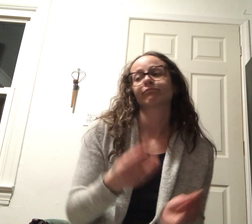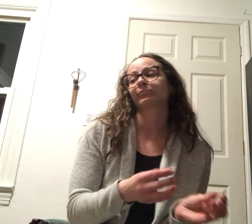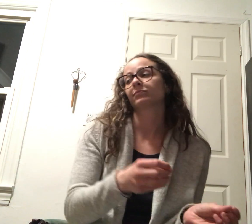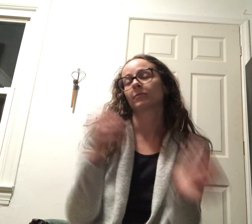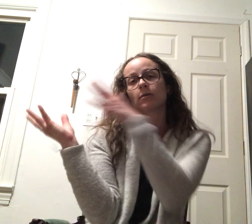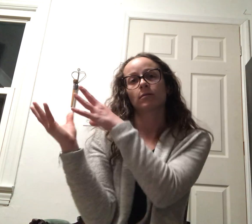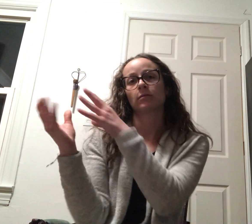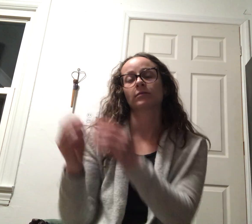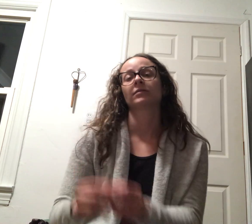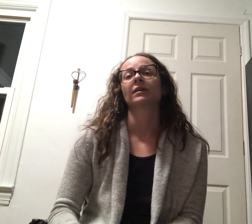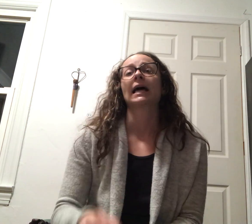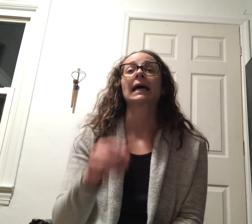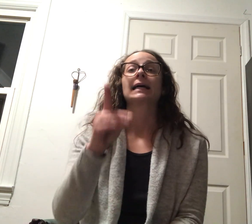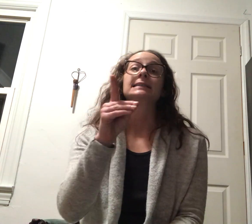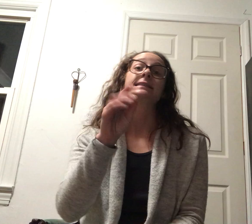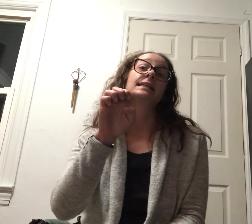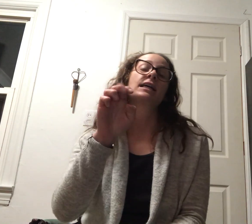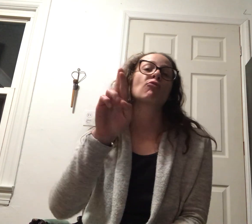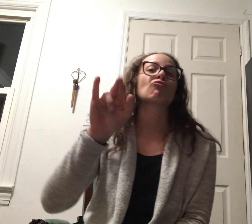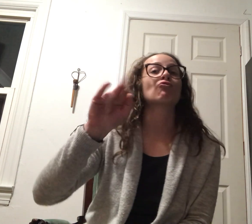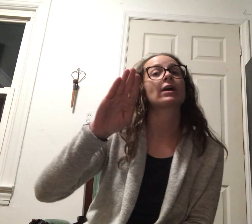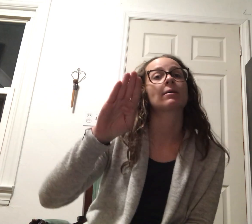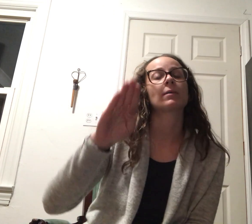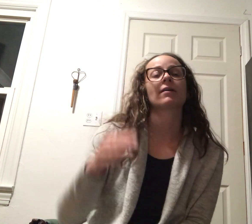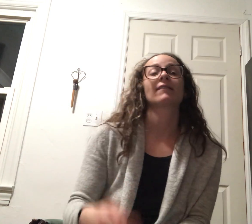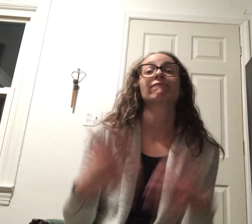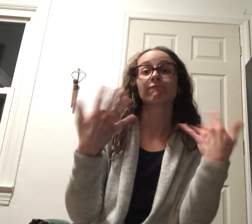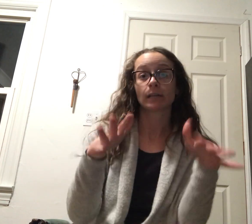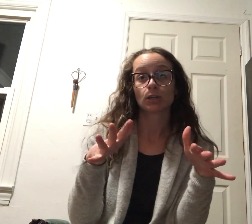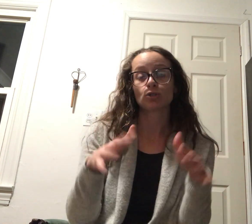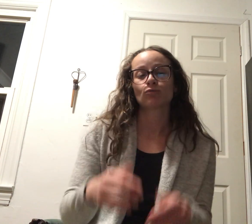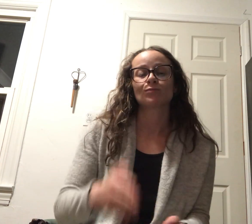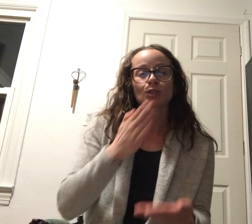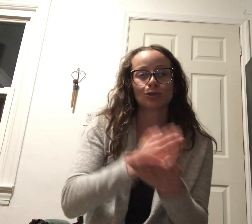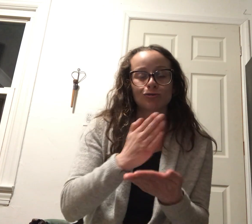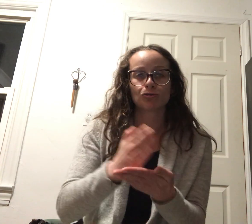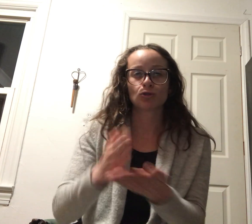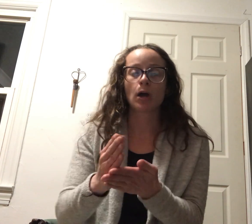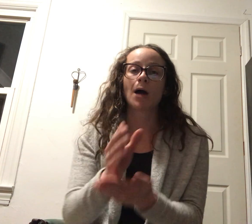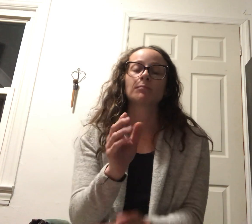into really small bite-sized chunks, like 1 inch by 1 inch.